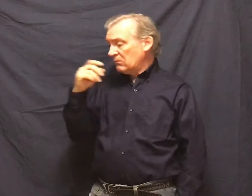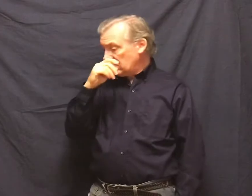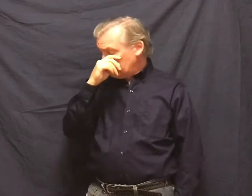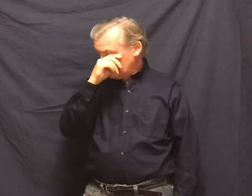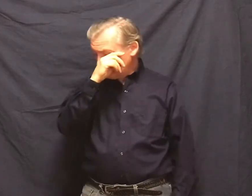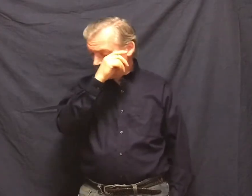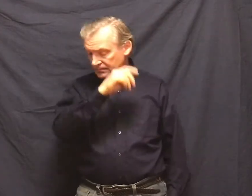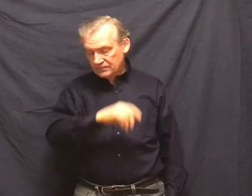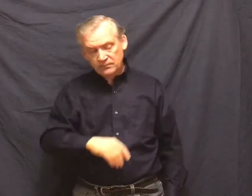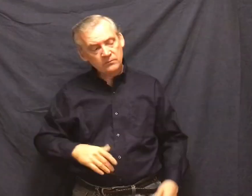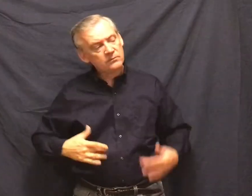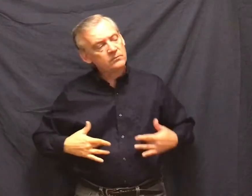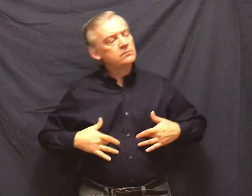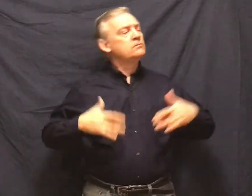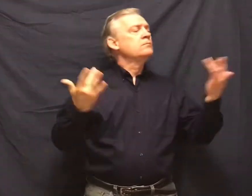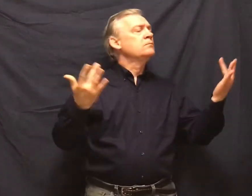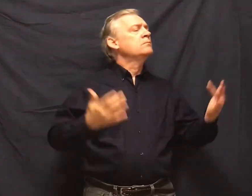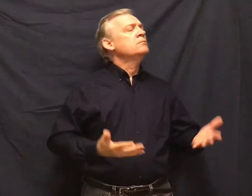Well, what do you want?